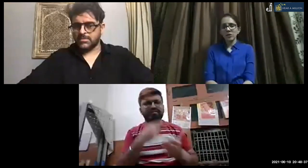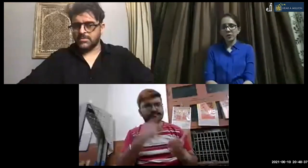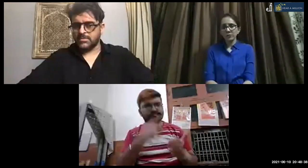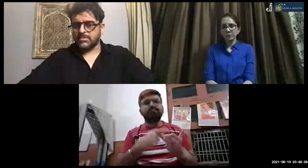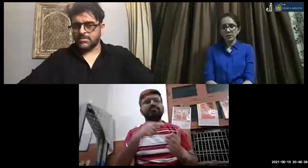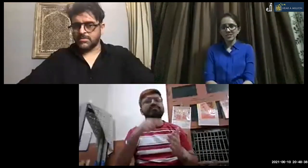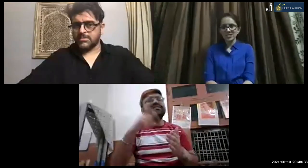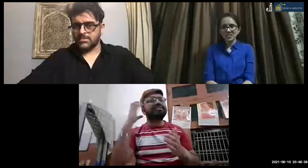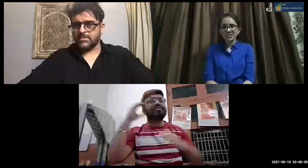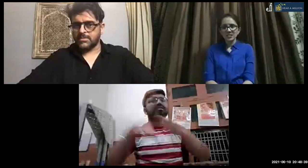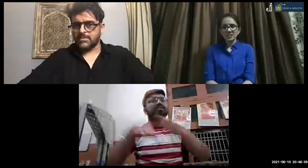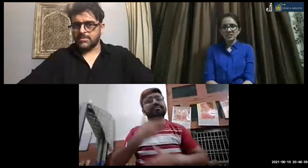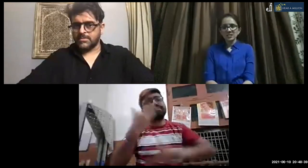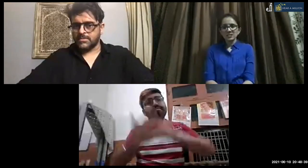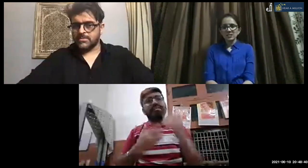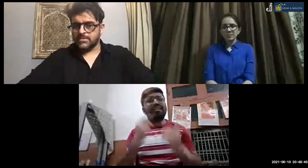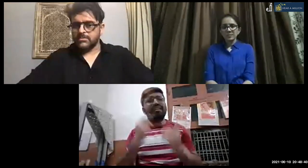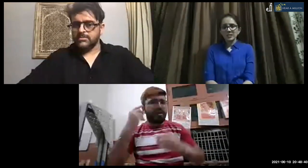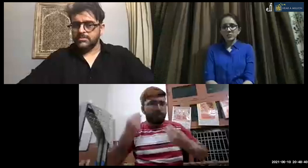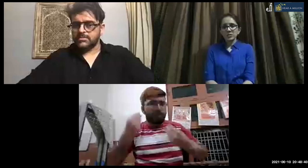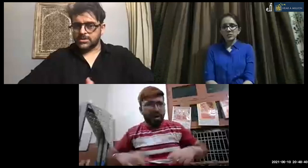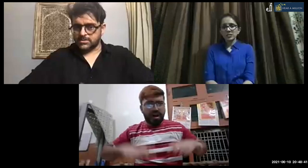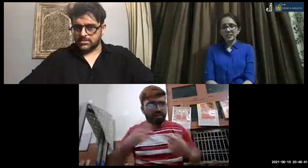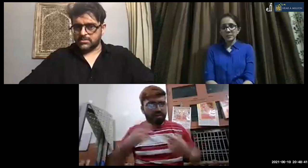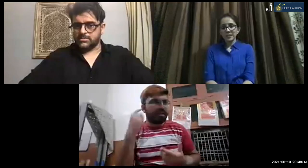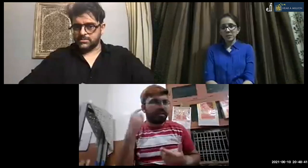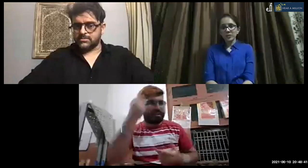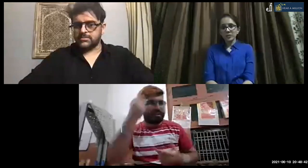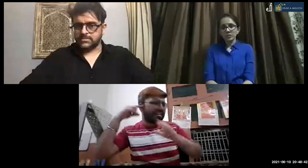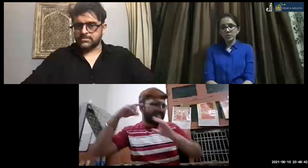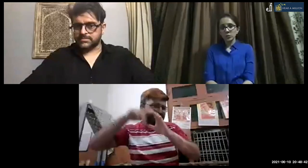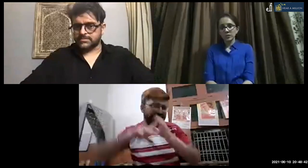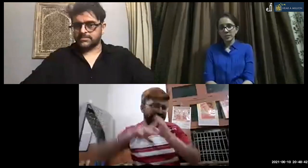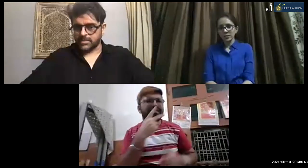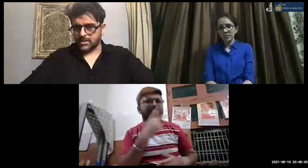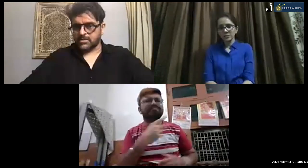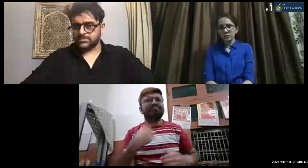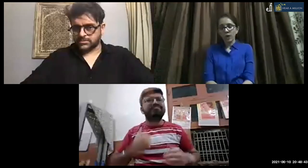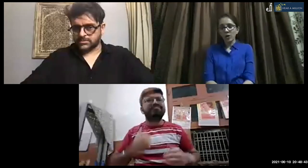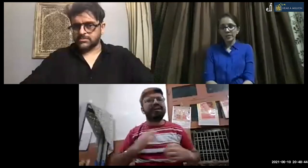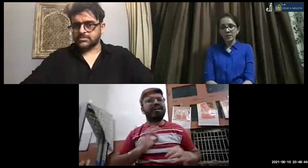and audio focused. They would just explain about, you know, the human